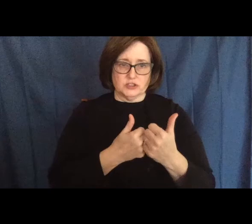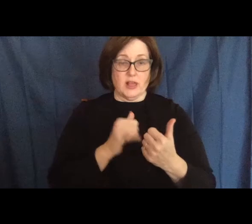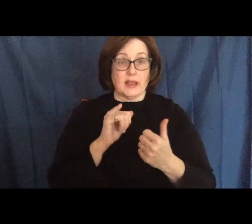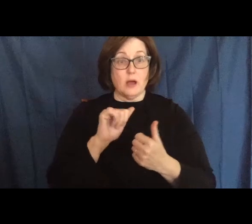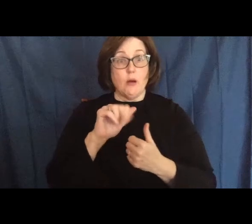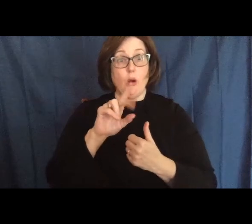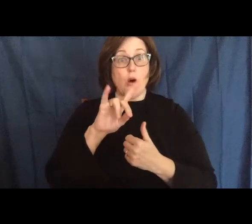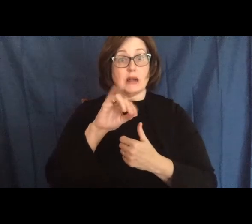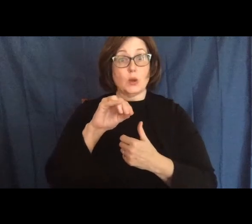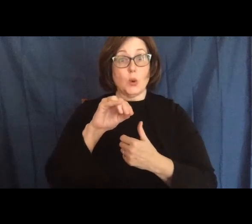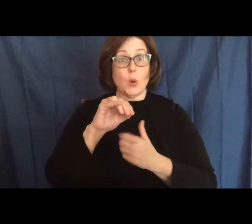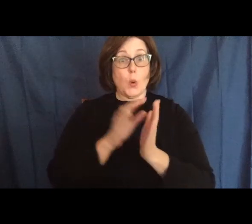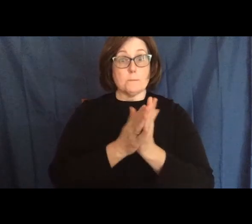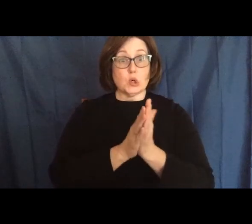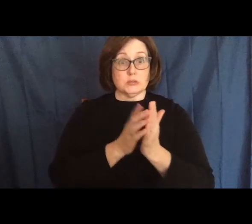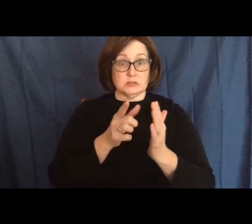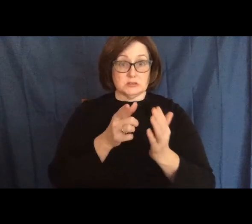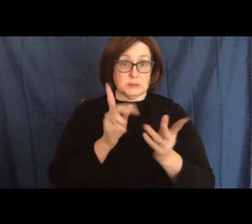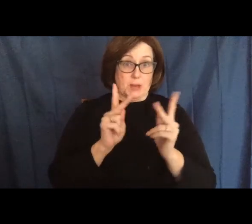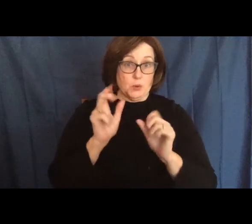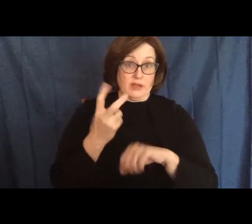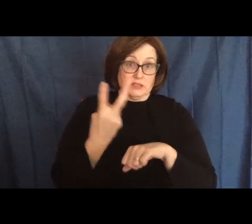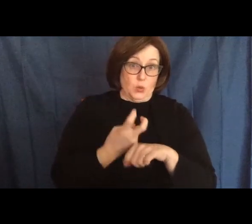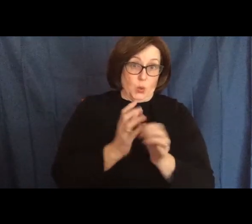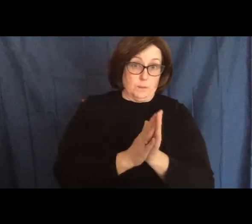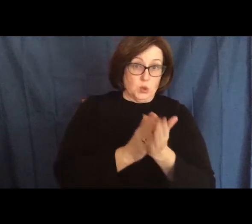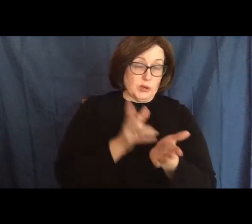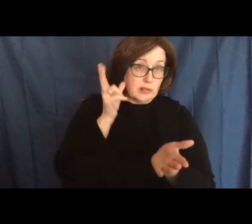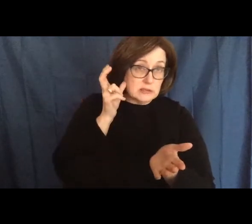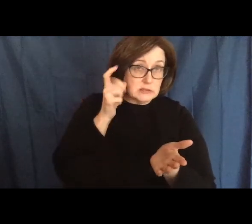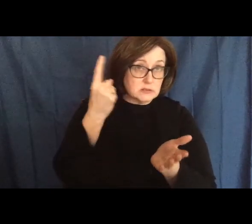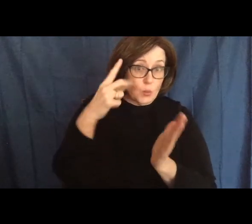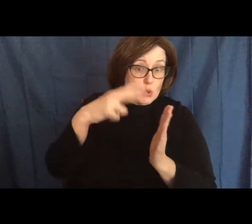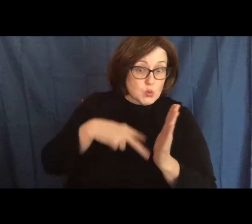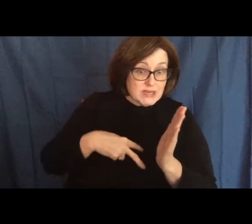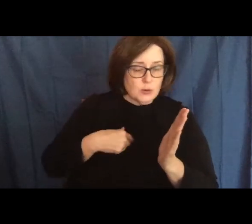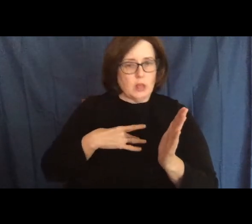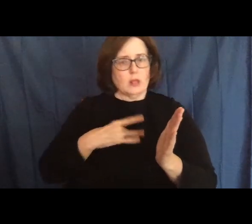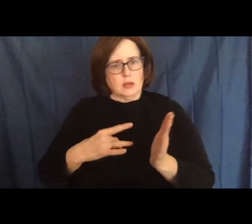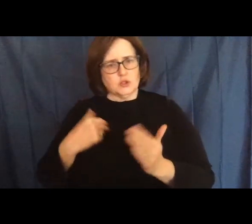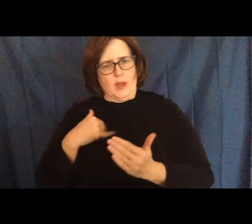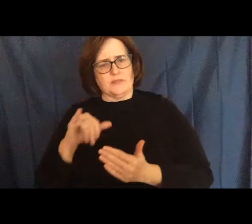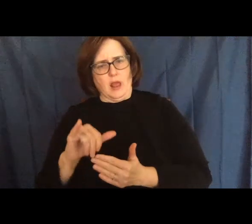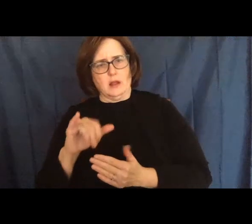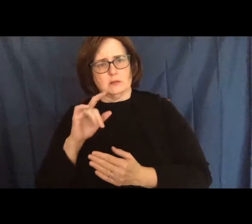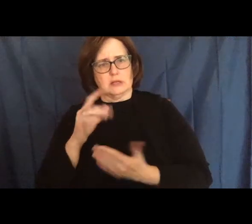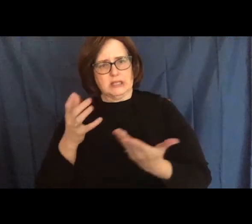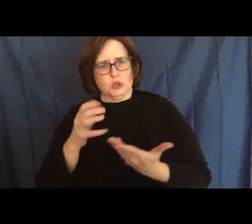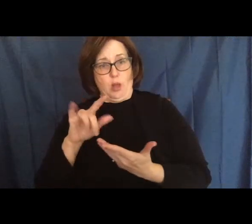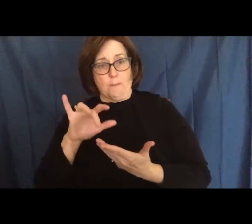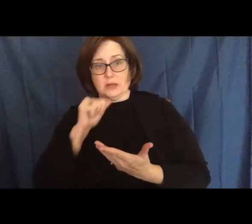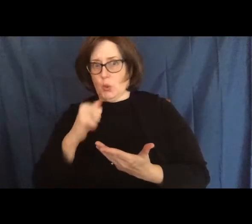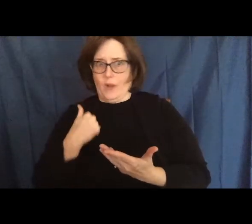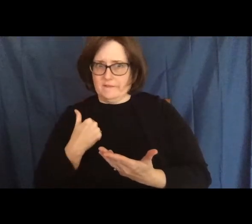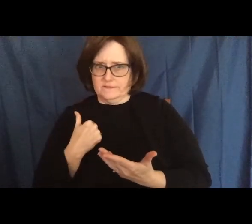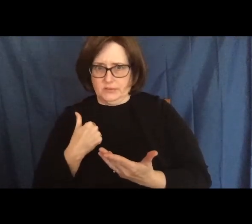Albania. So we would like to have the books produced in audio format and also narrated in sign language, Albanian sign language